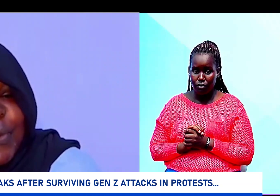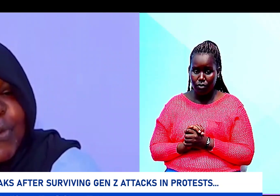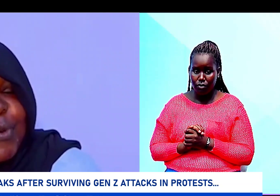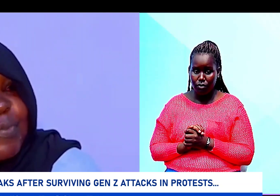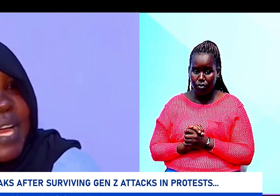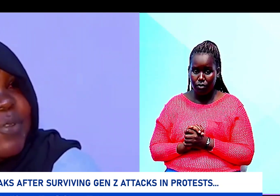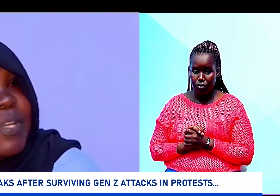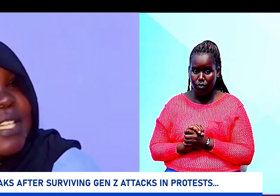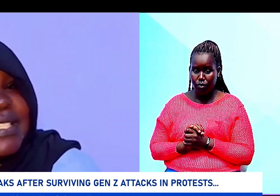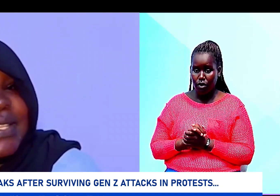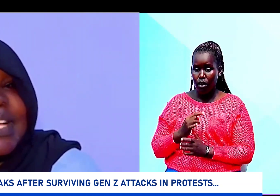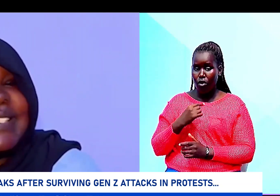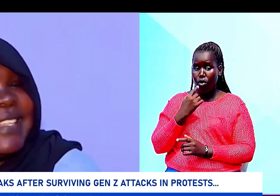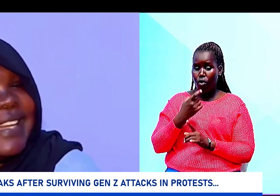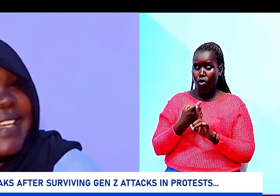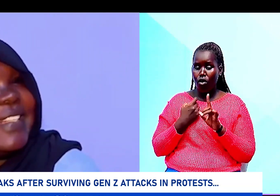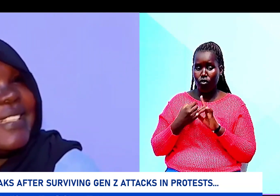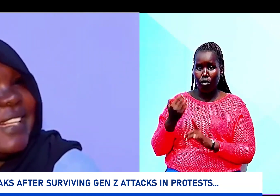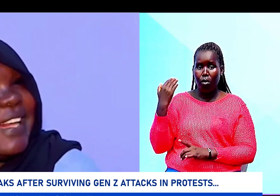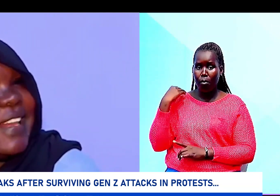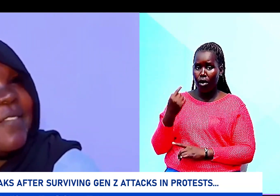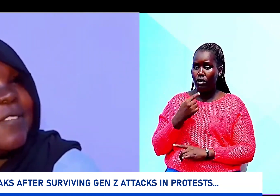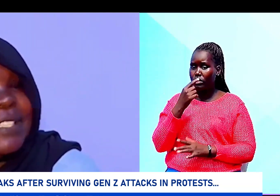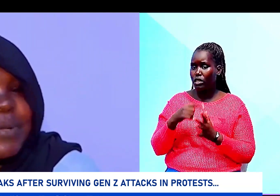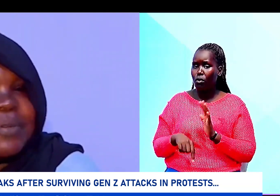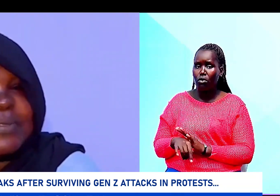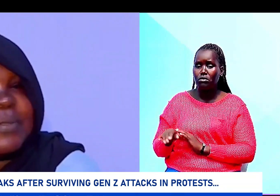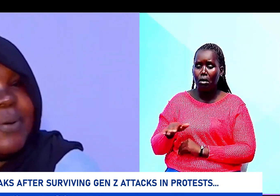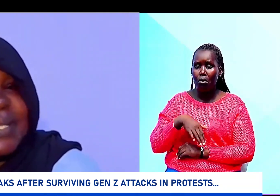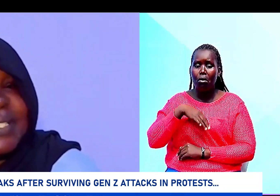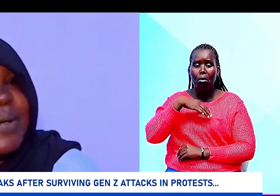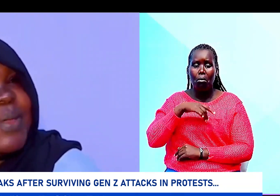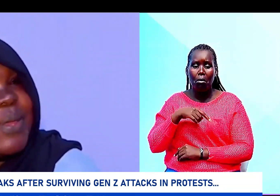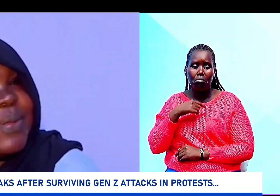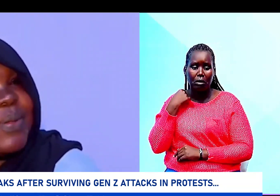those from behind were chanting, "Let's kill her, let's kill her." They have killed